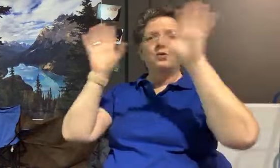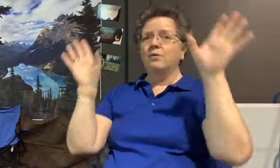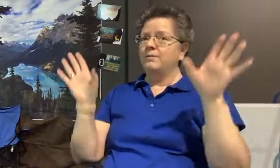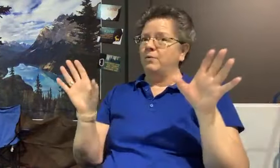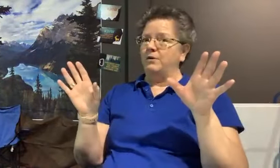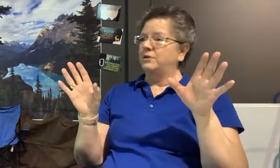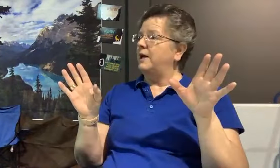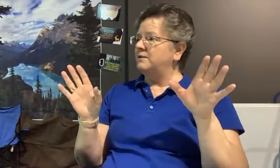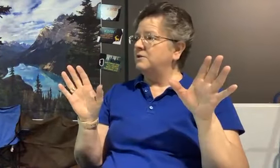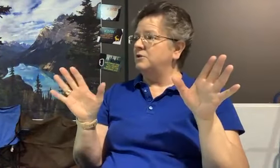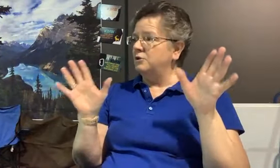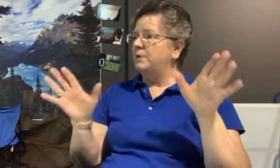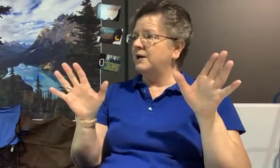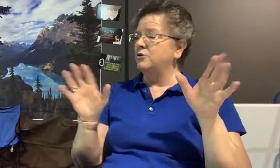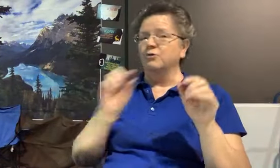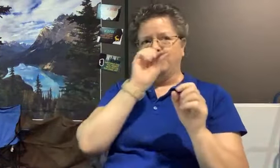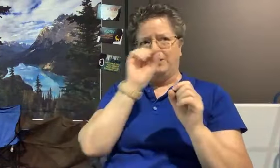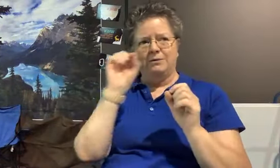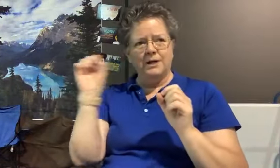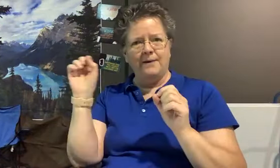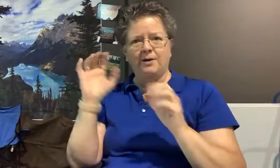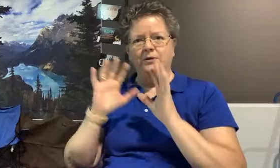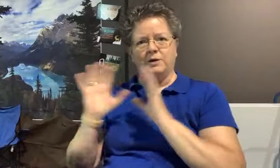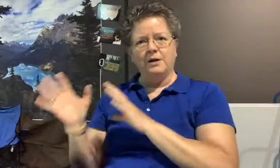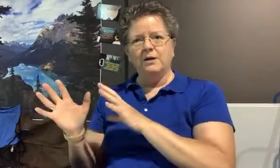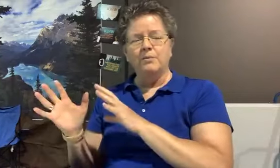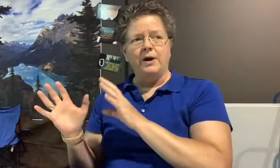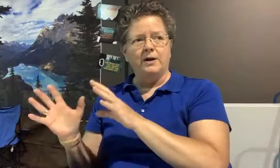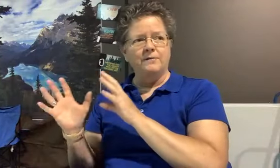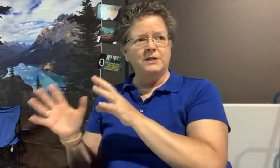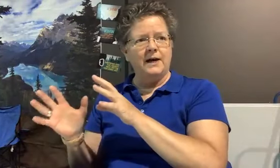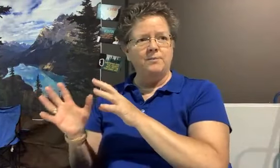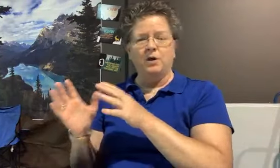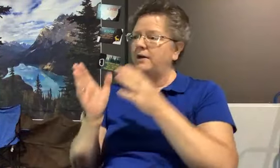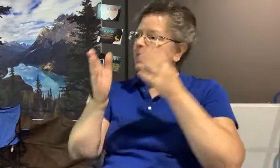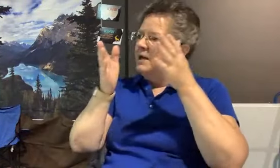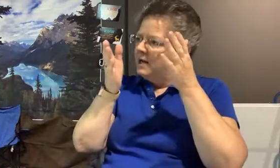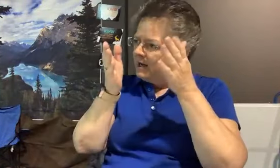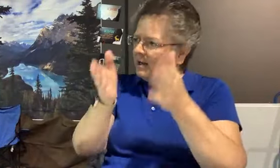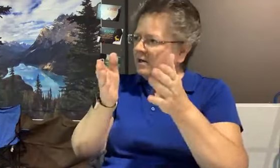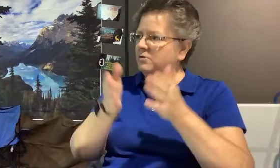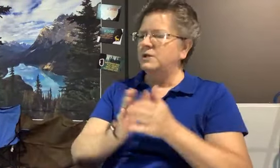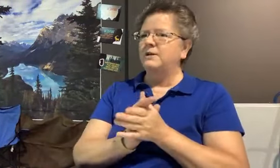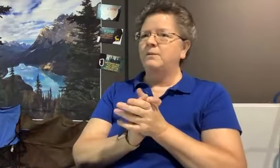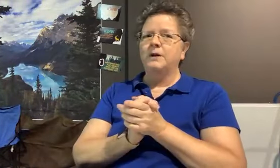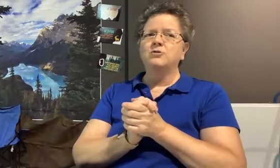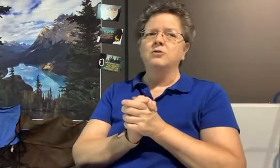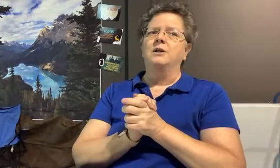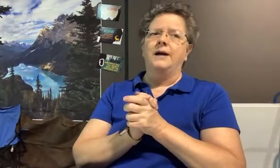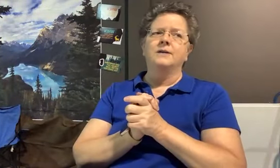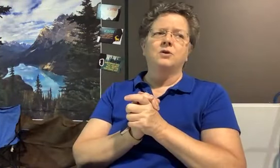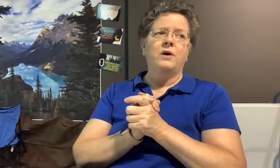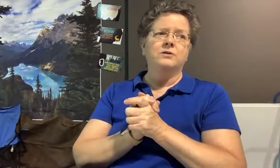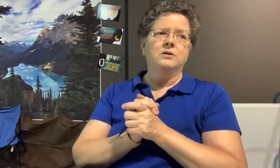storyboards. They do pictures. We do timelines. We've got to get our brain off the timeline and understand the pictures and ask questions